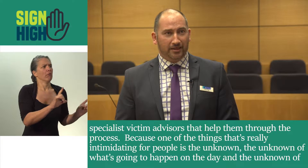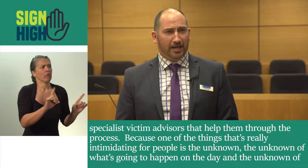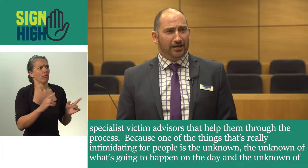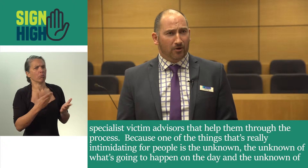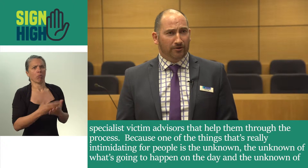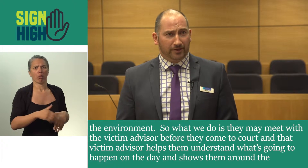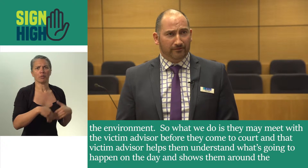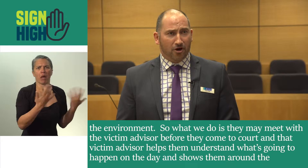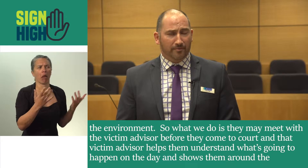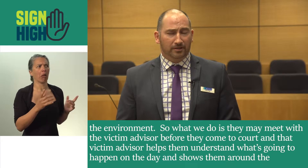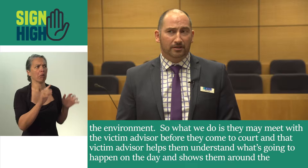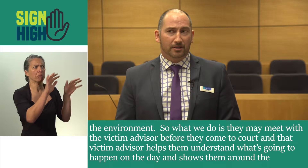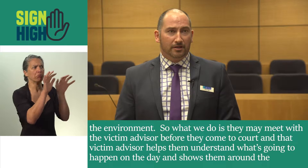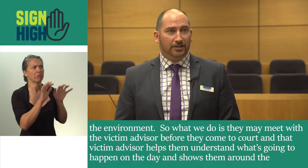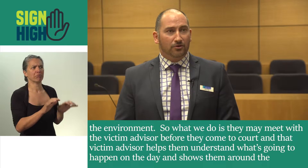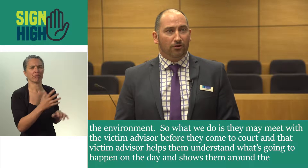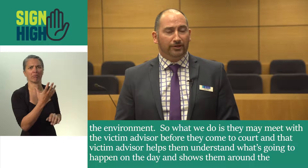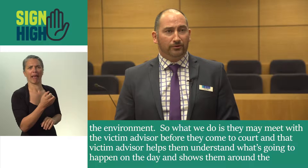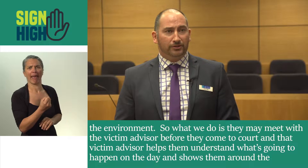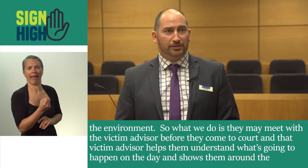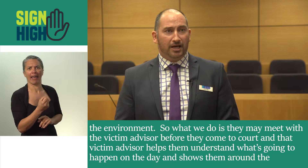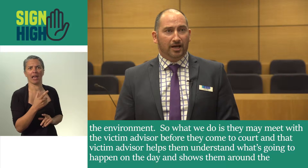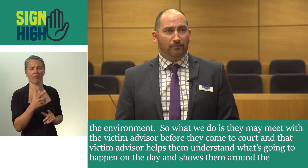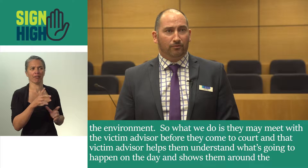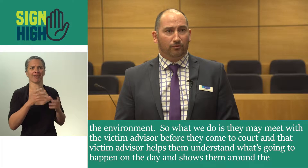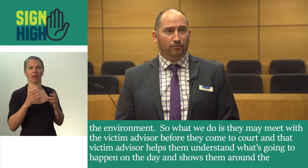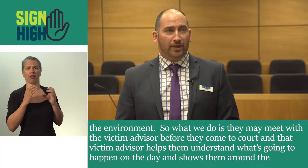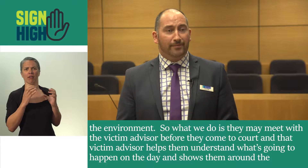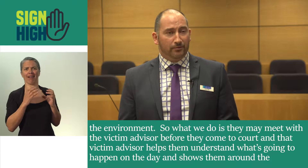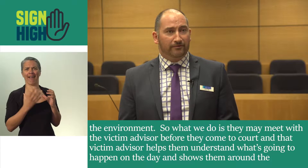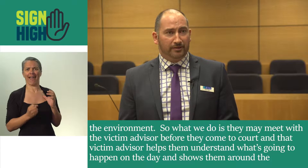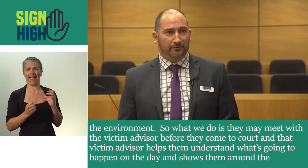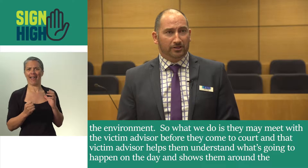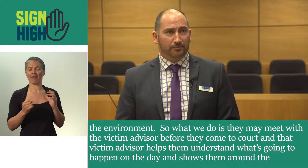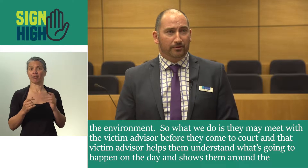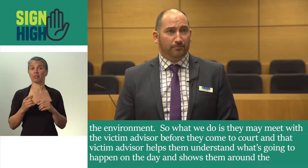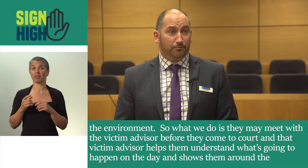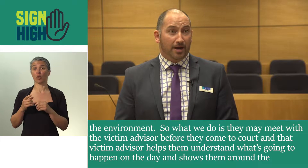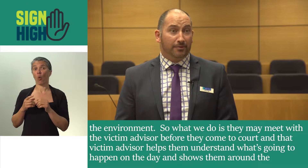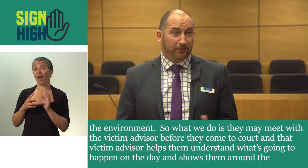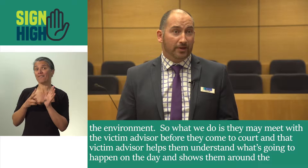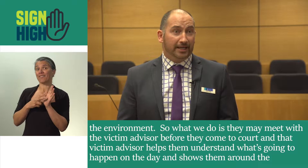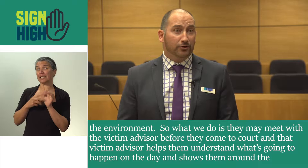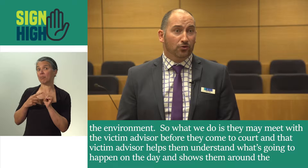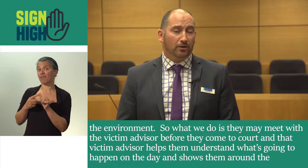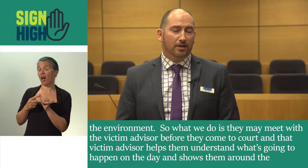the unknown of the environment. And so what we do is they meet with the victim advisor before they come to court,